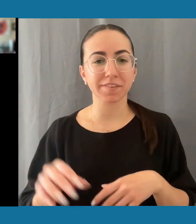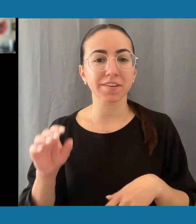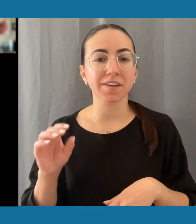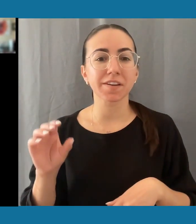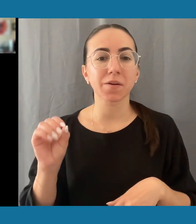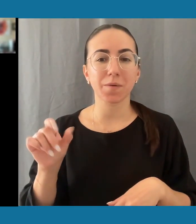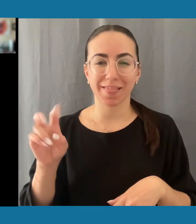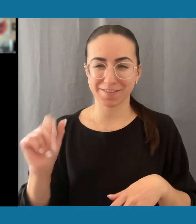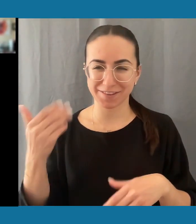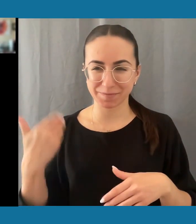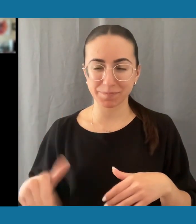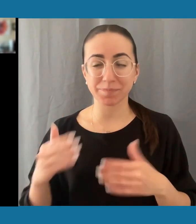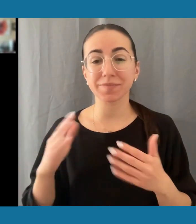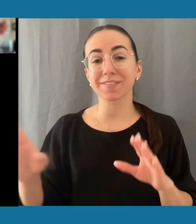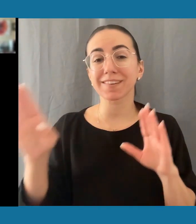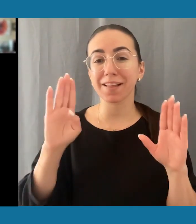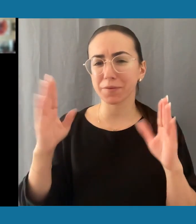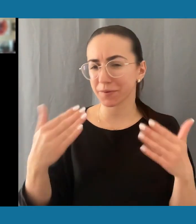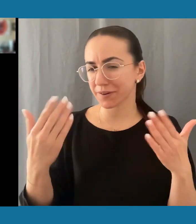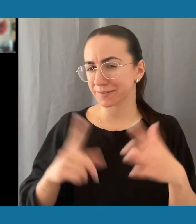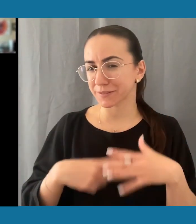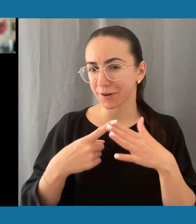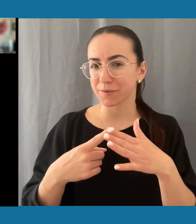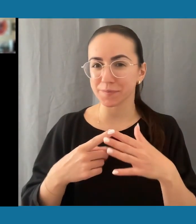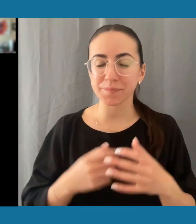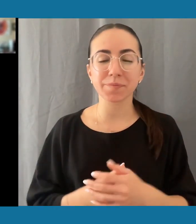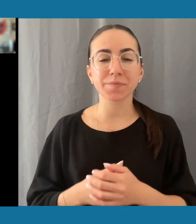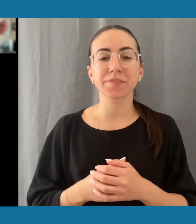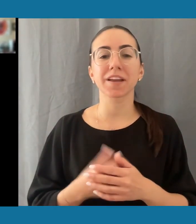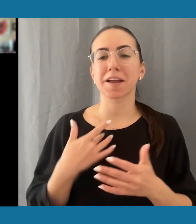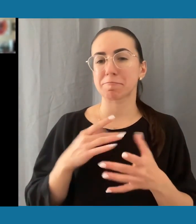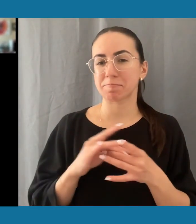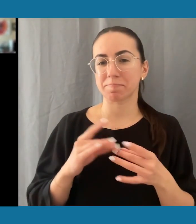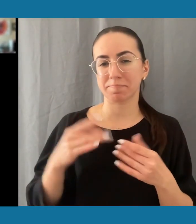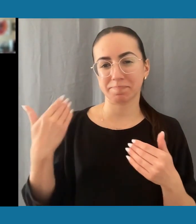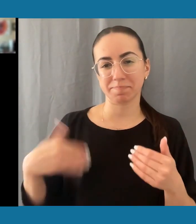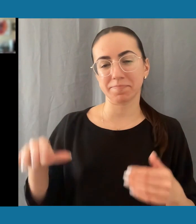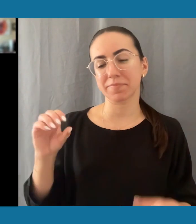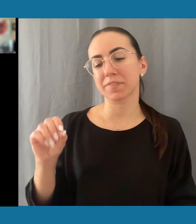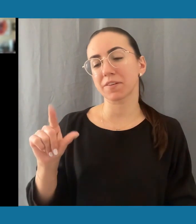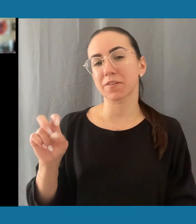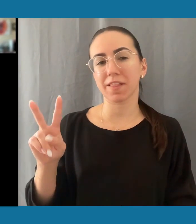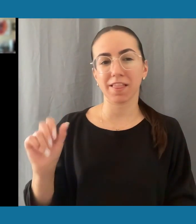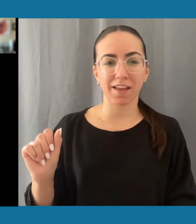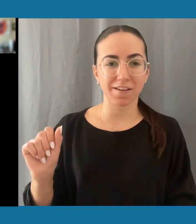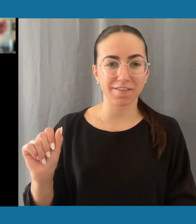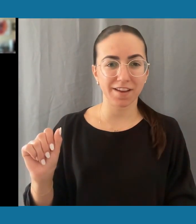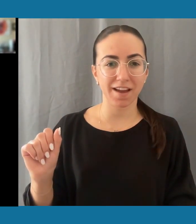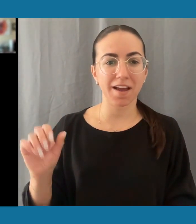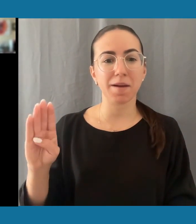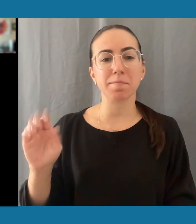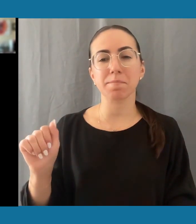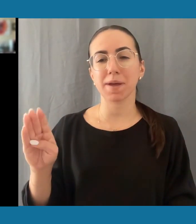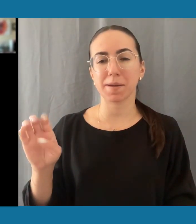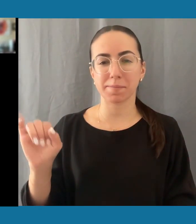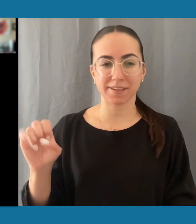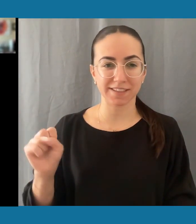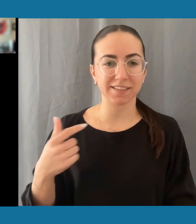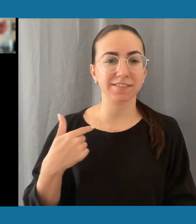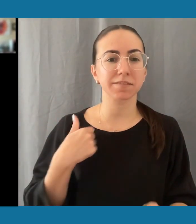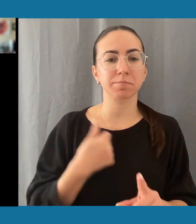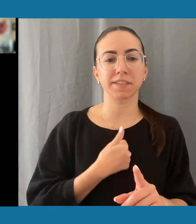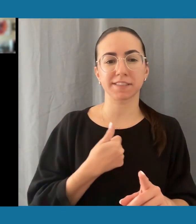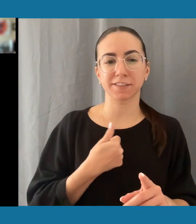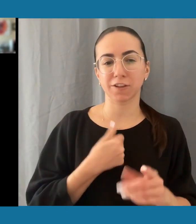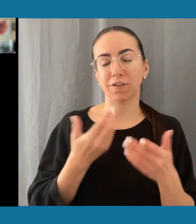I will kick us off. As mentioned, my name is Olivia Bavis-Keller. I'm the Senior Public Policy Analyst at Disability